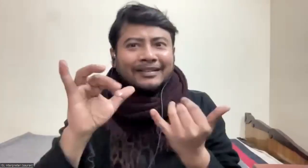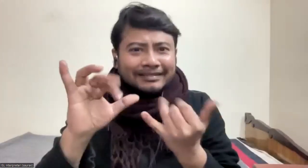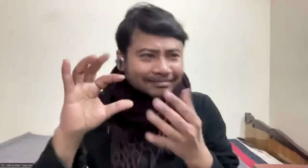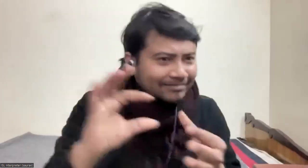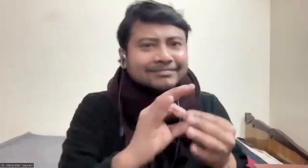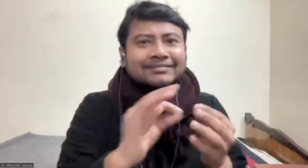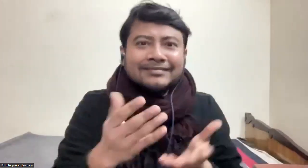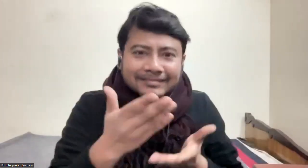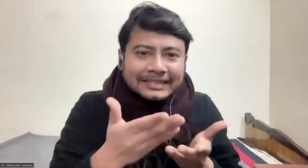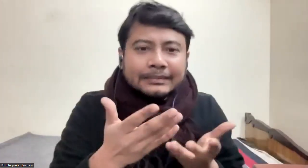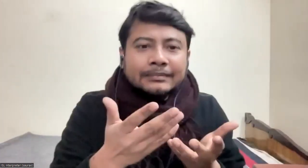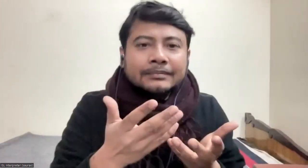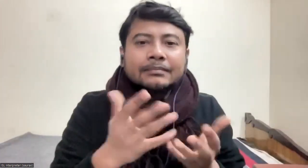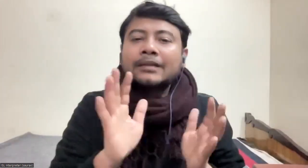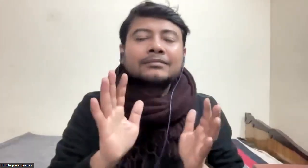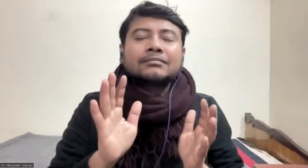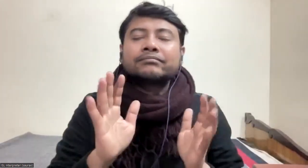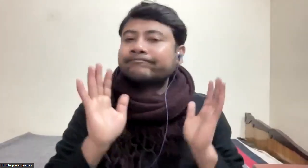them.